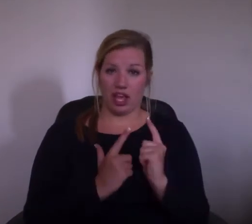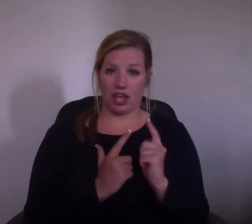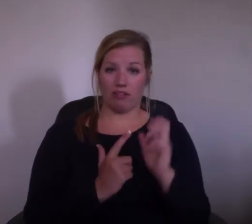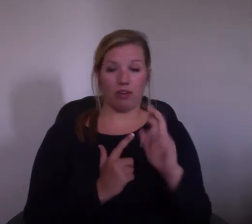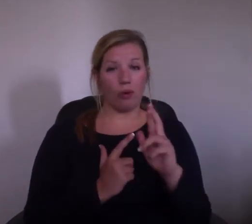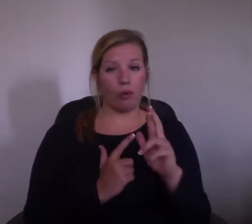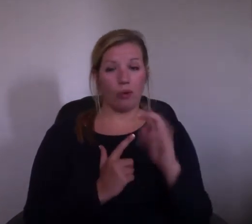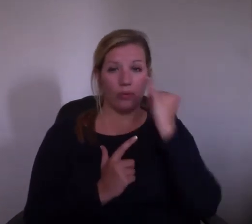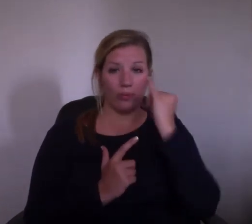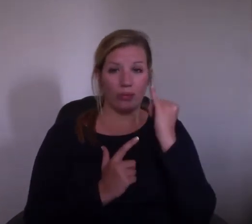authorities.